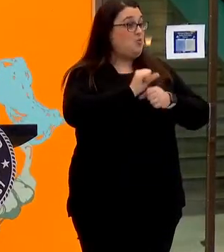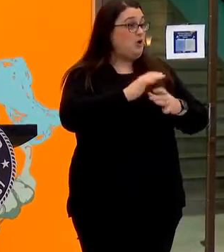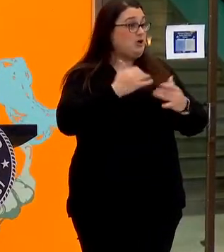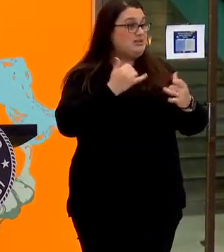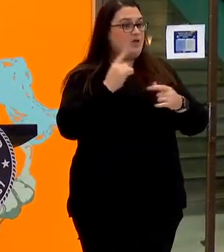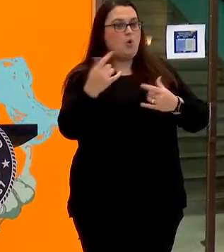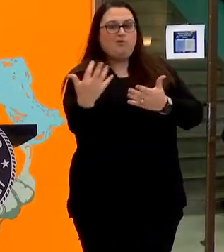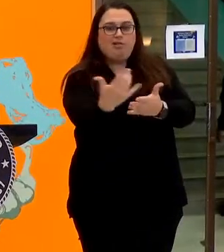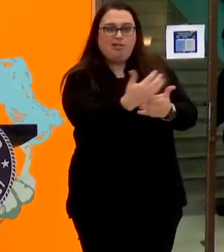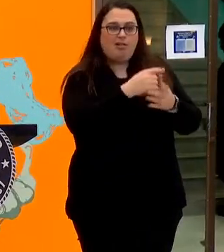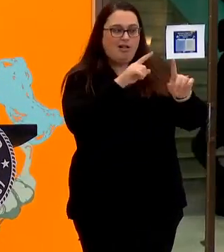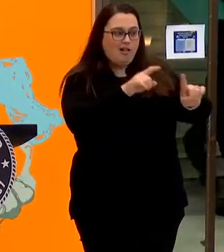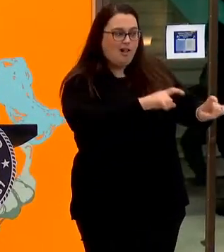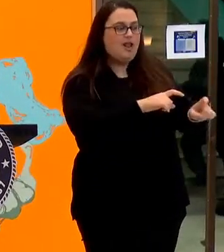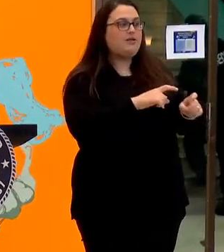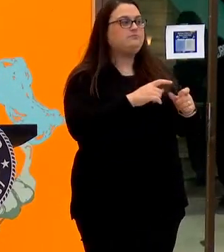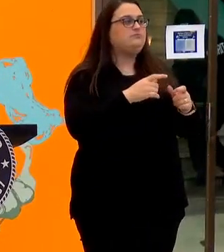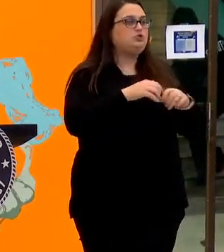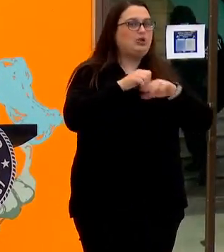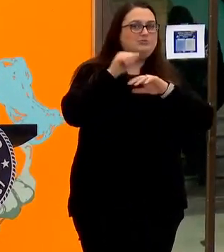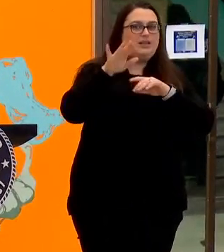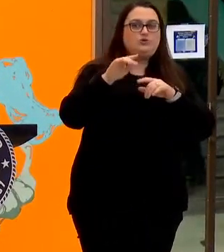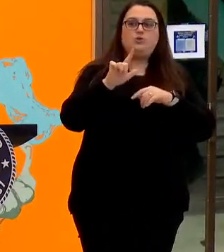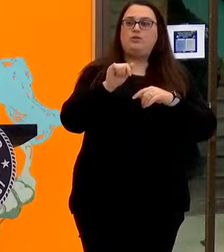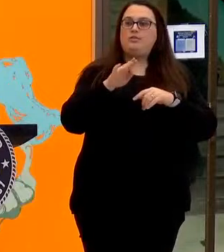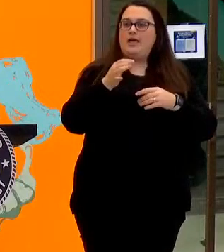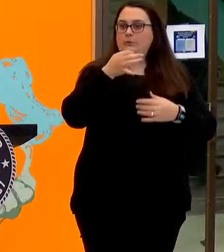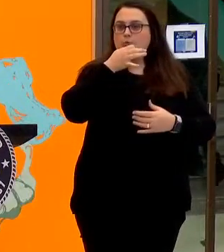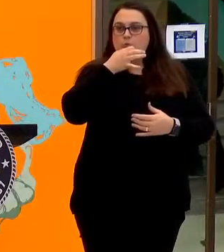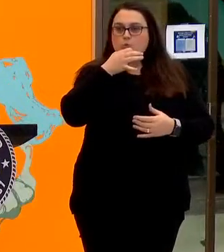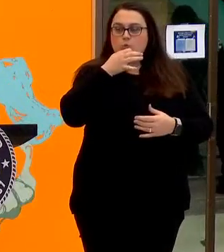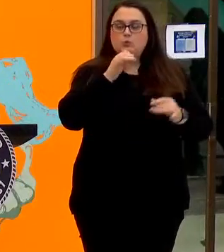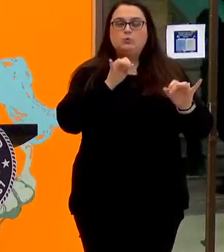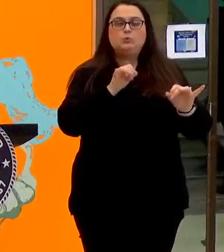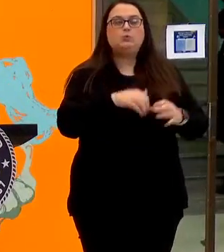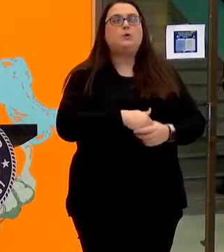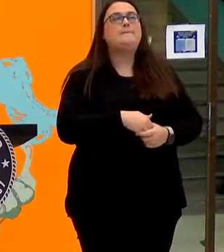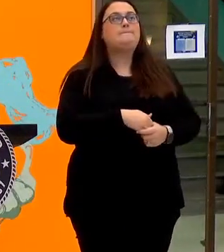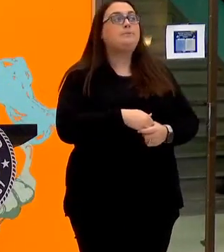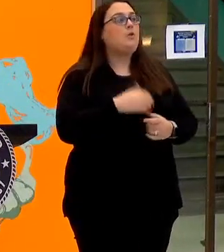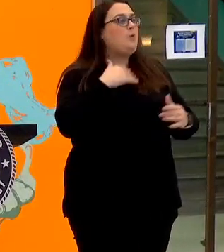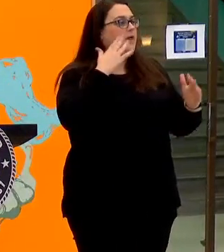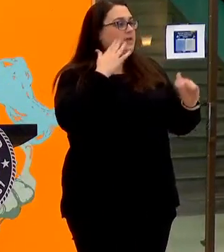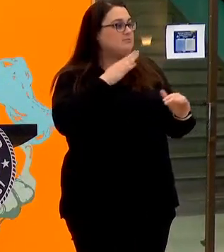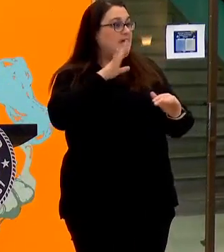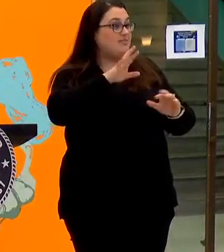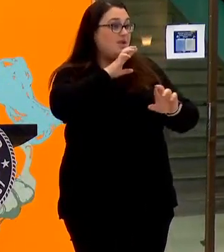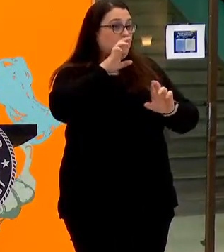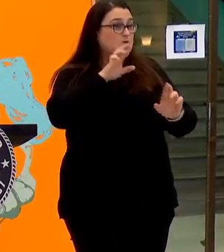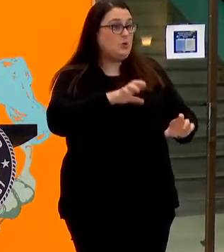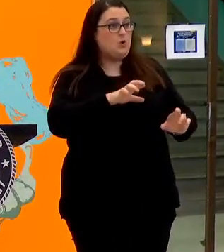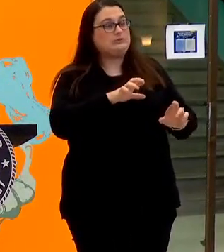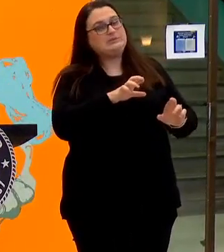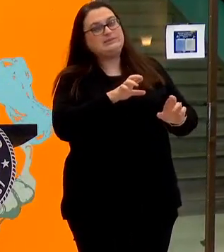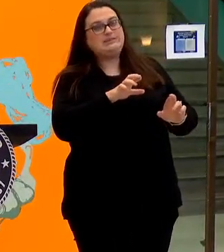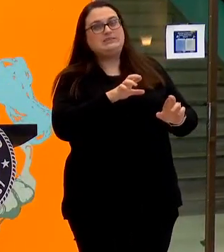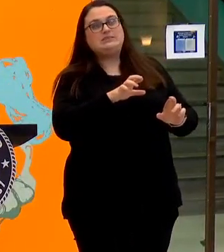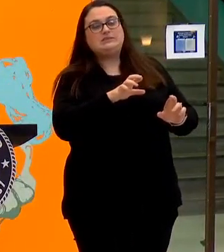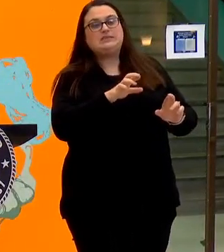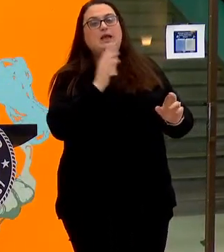now. Those should start cooking in the lab shortly, and so we expect results from those,